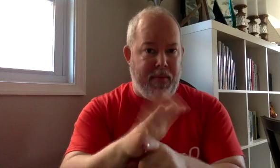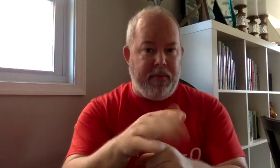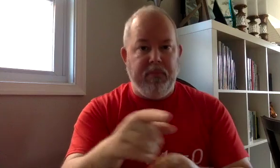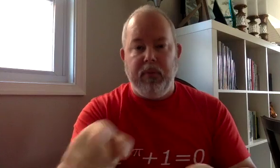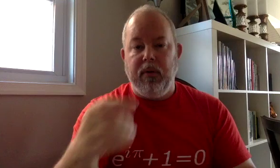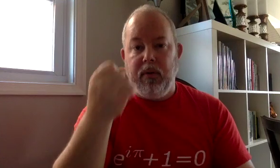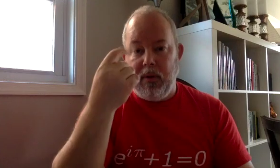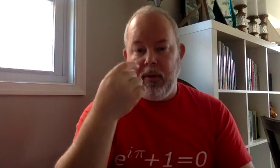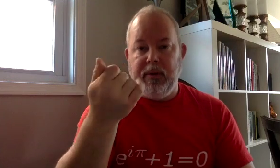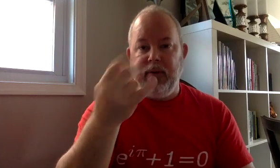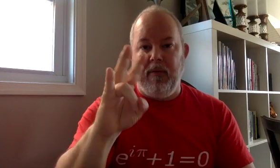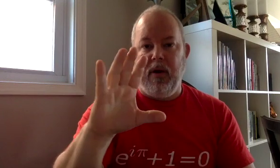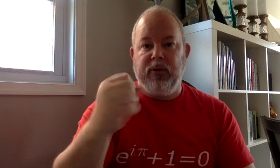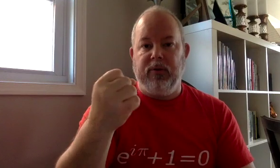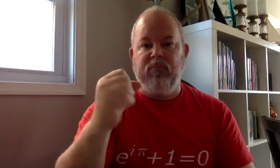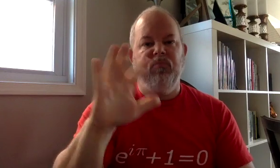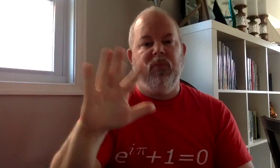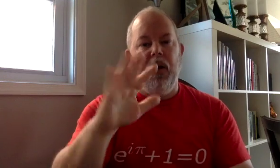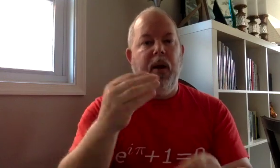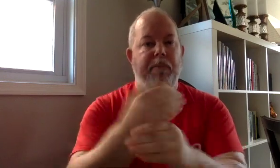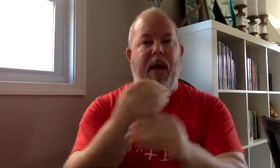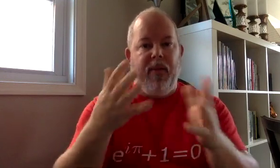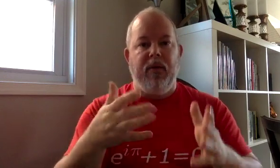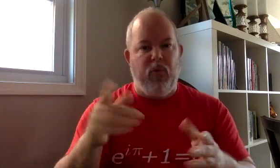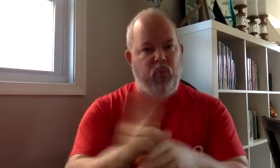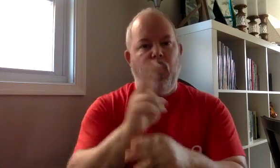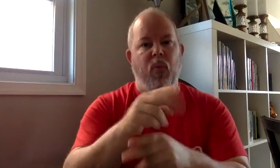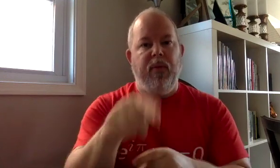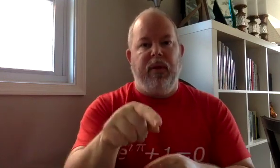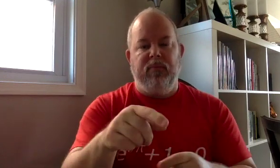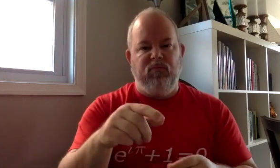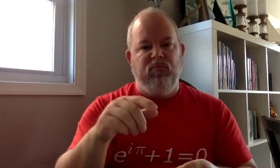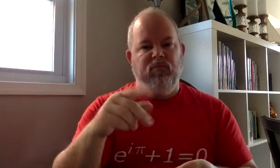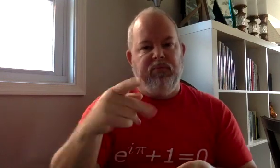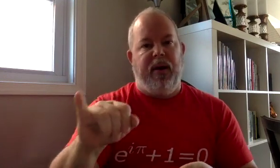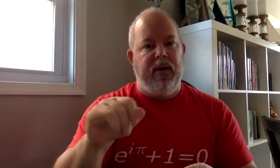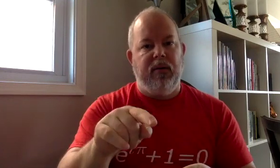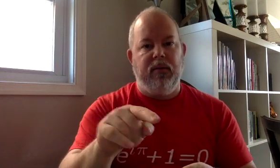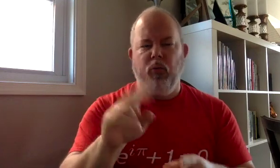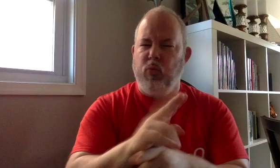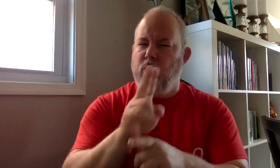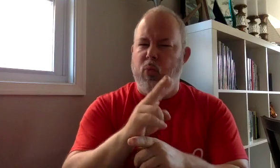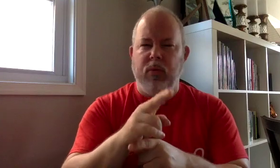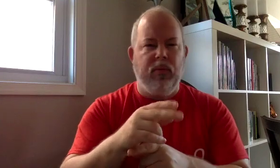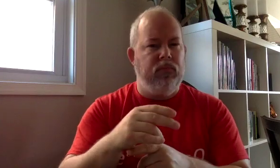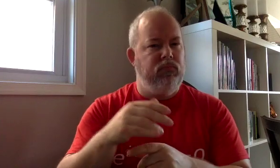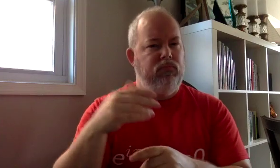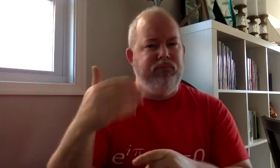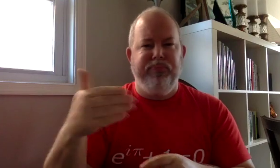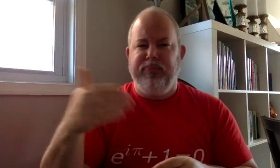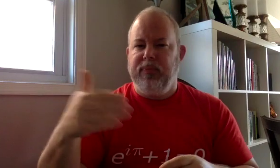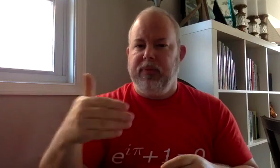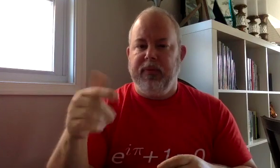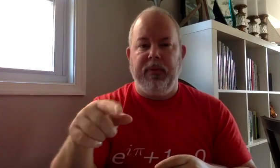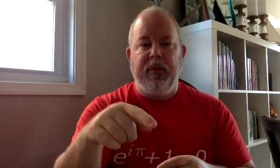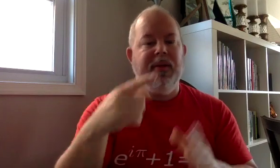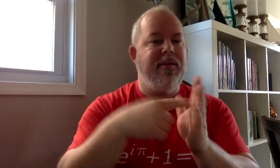peace comes even as there are signs that Russia is planning on widening and intensifying the war there. 35 people were